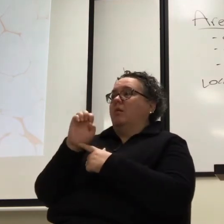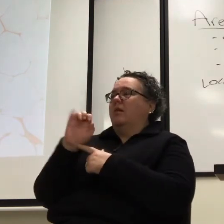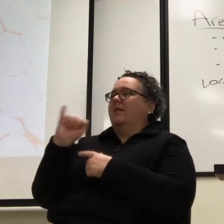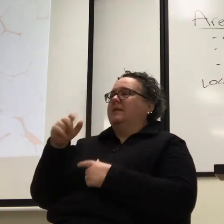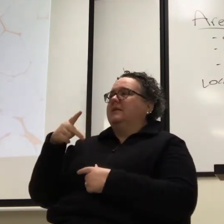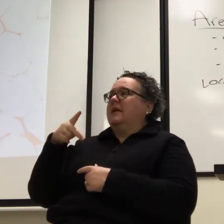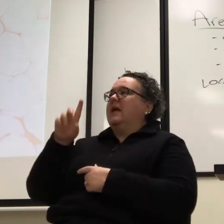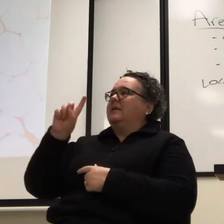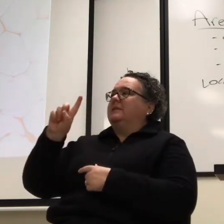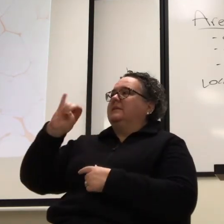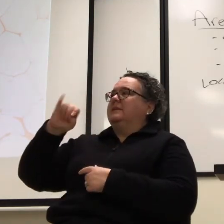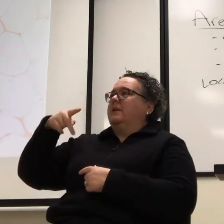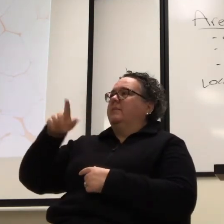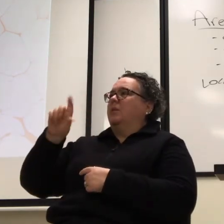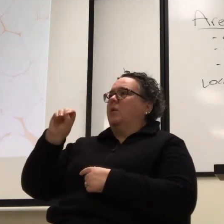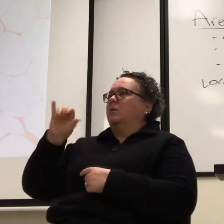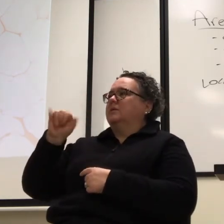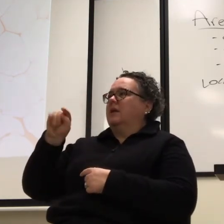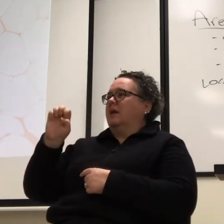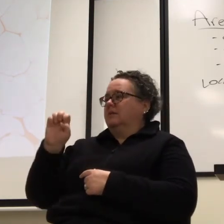Yes. Subcutaneous